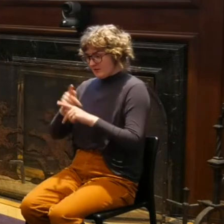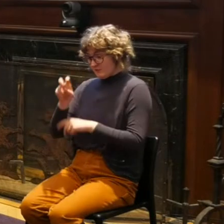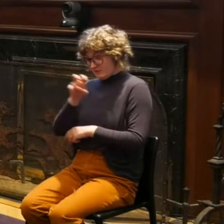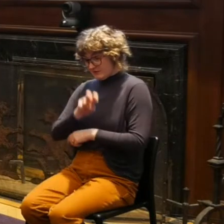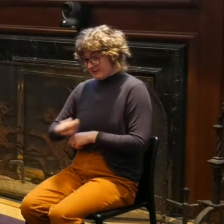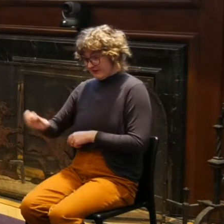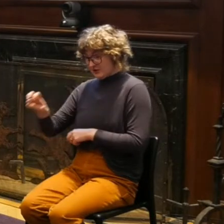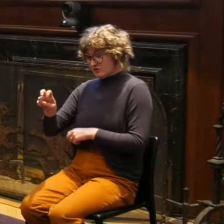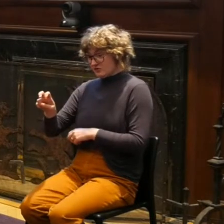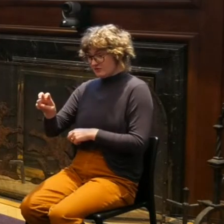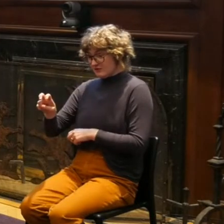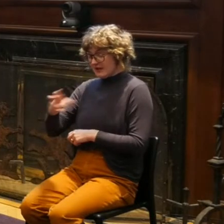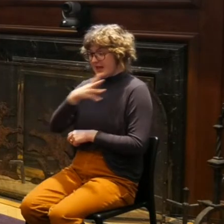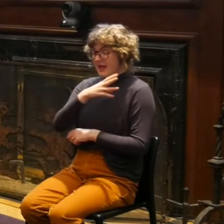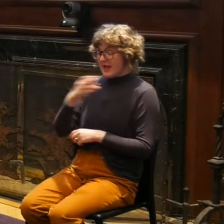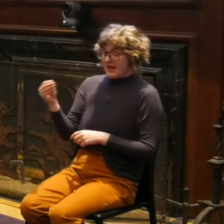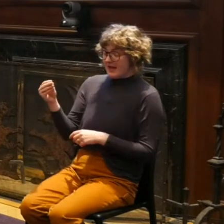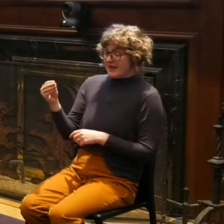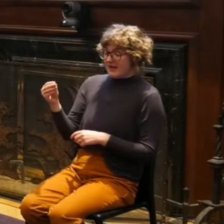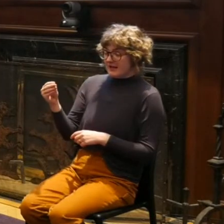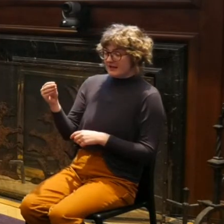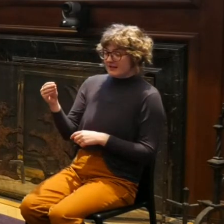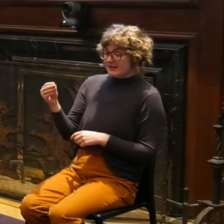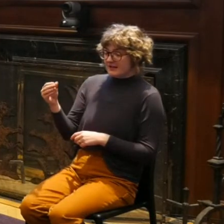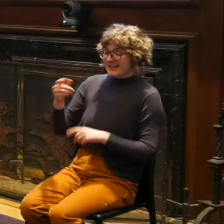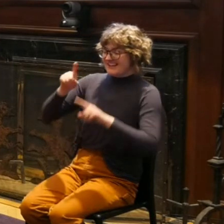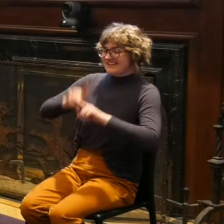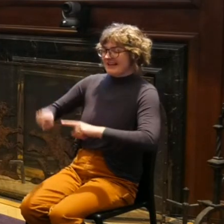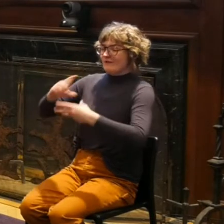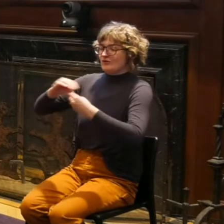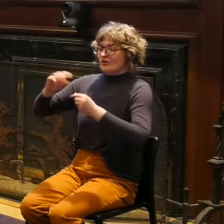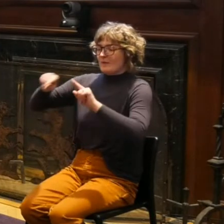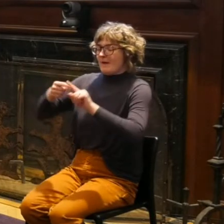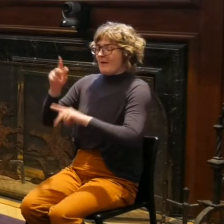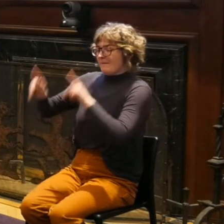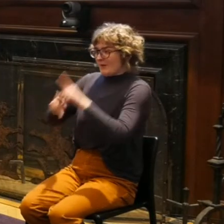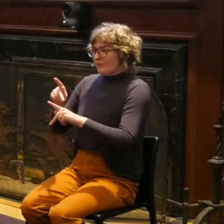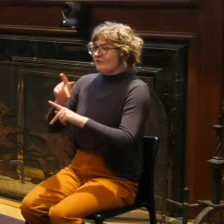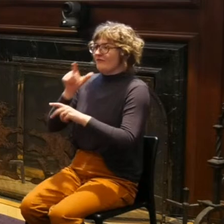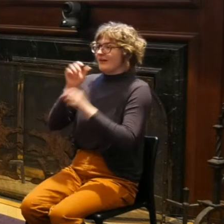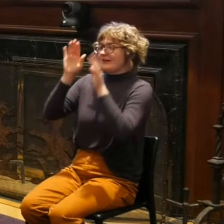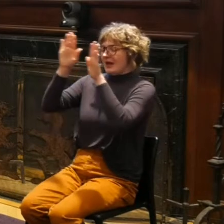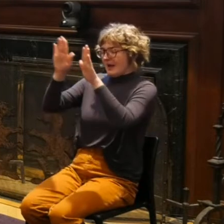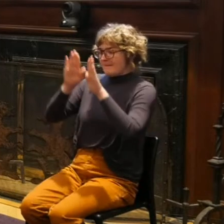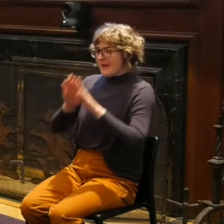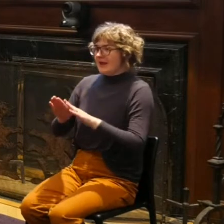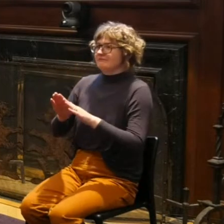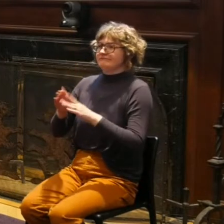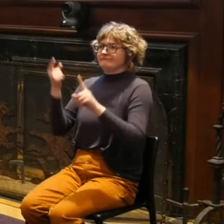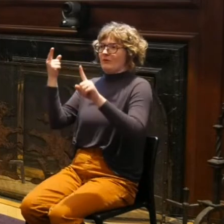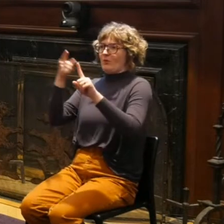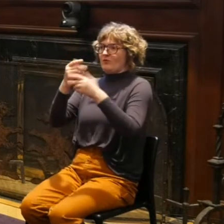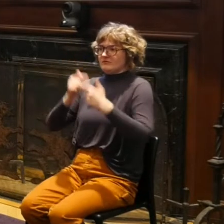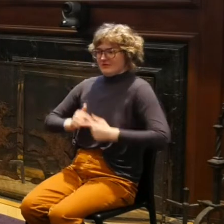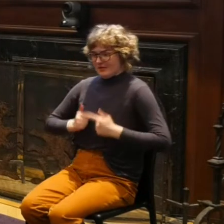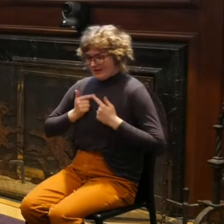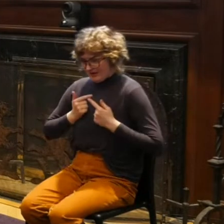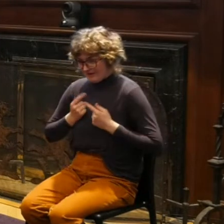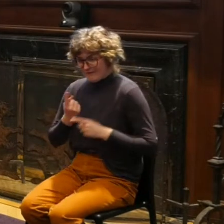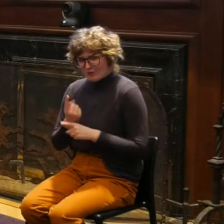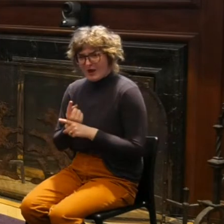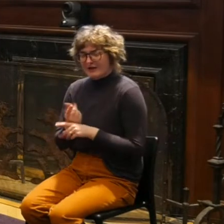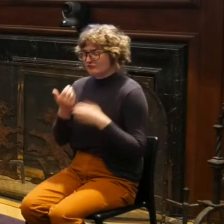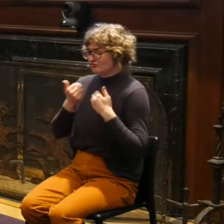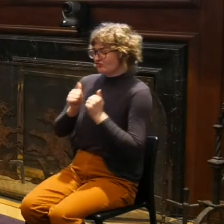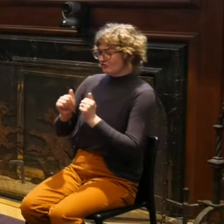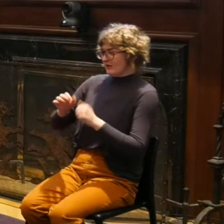adventures and different stories about people that have done amazing things in life. And I'm